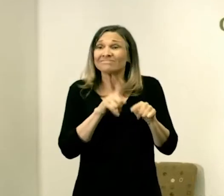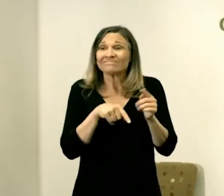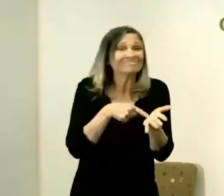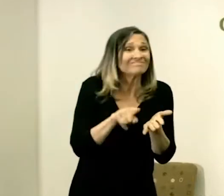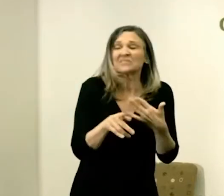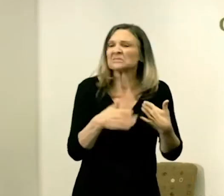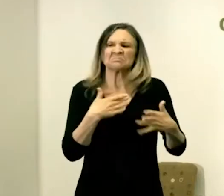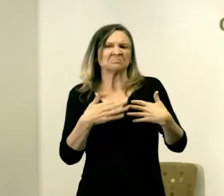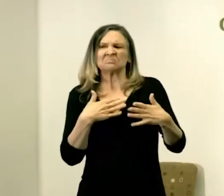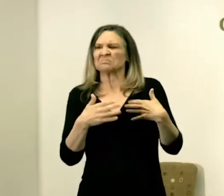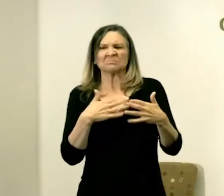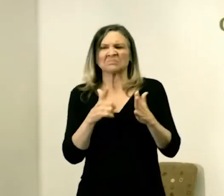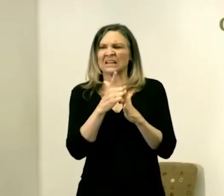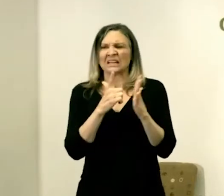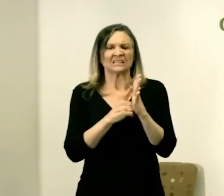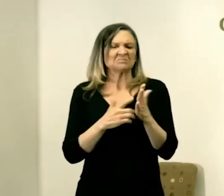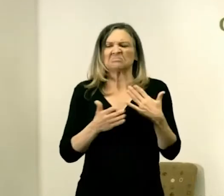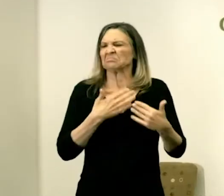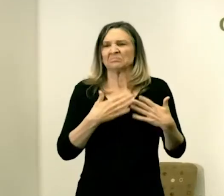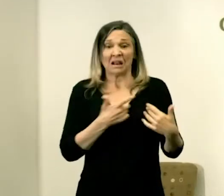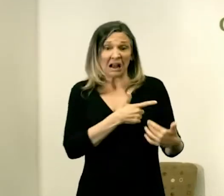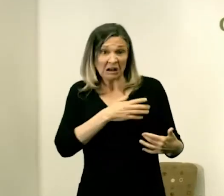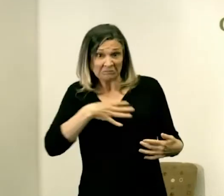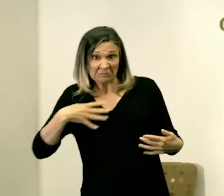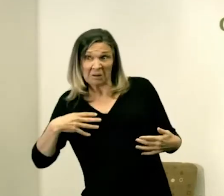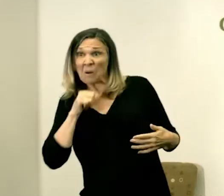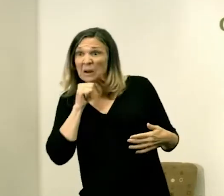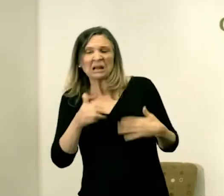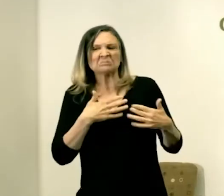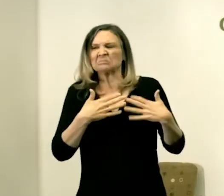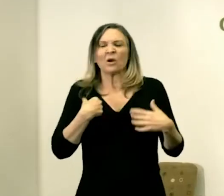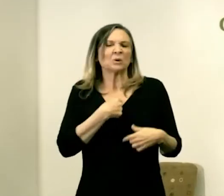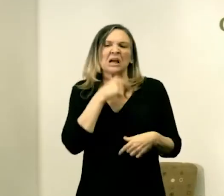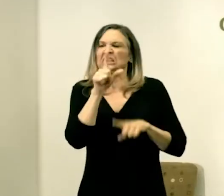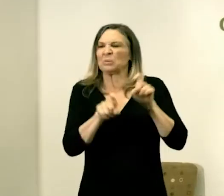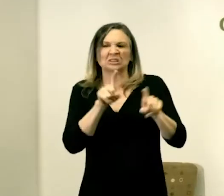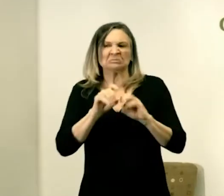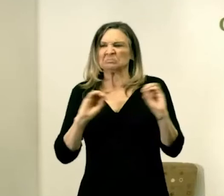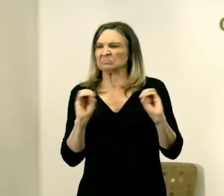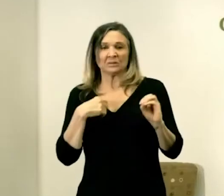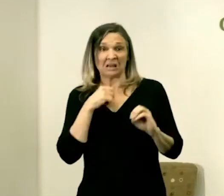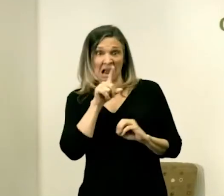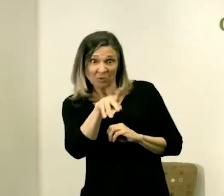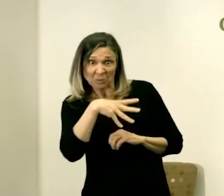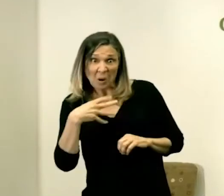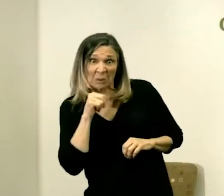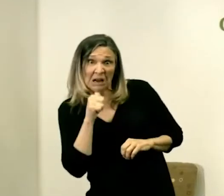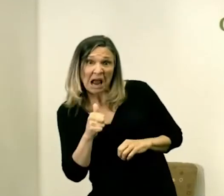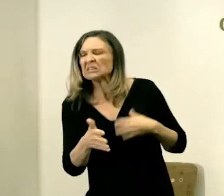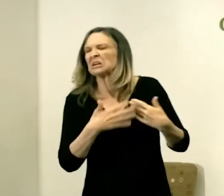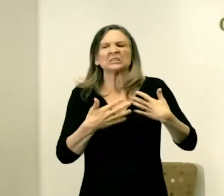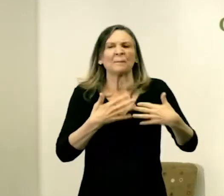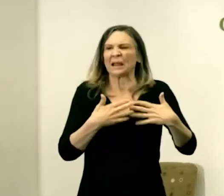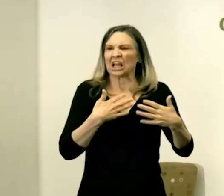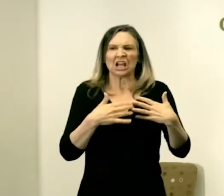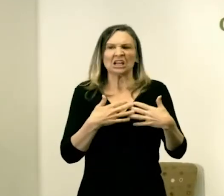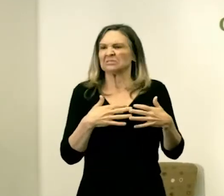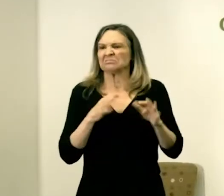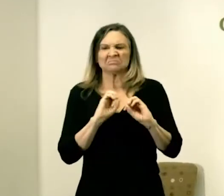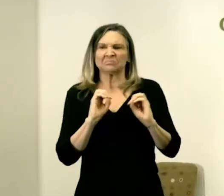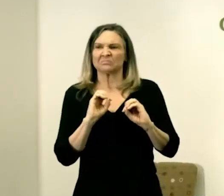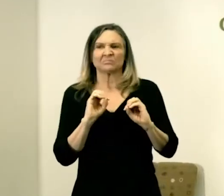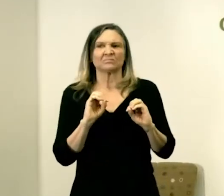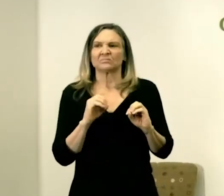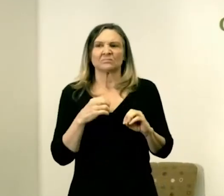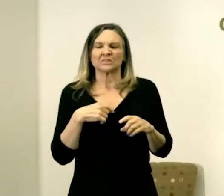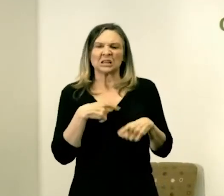legal status in the United States. That's not a question that we have ever asked or ever intend to ask any of our patients here.